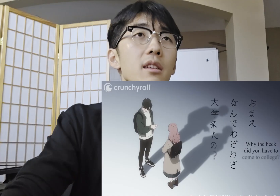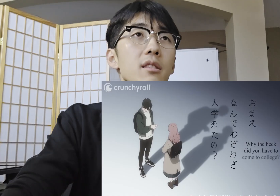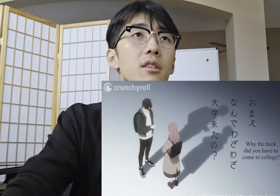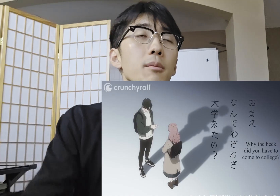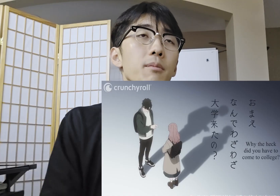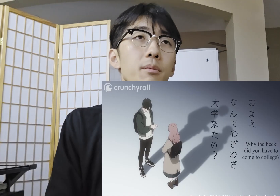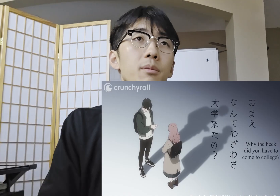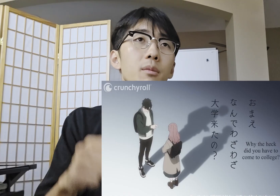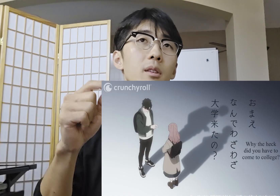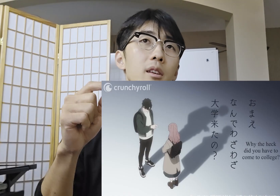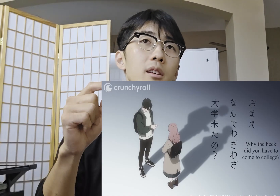says,